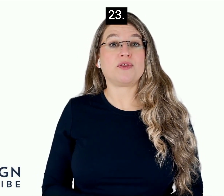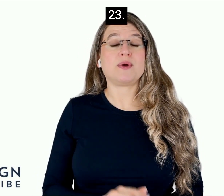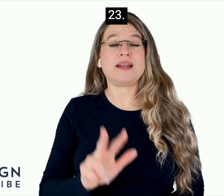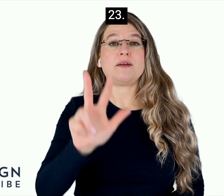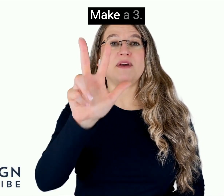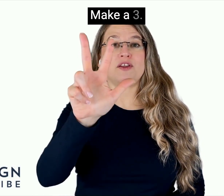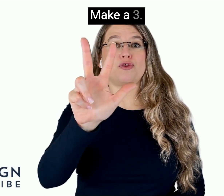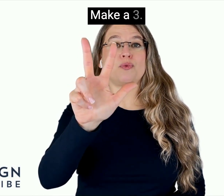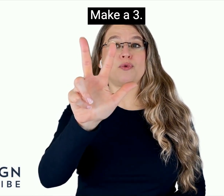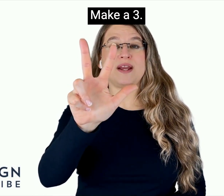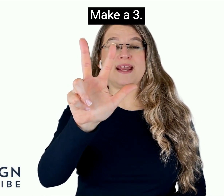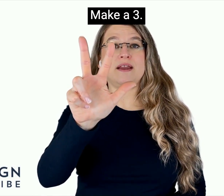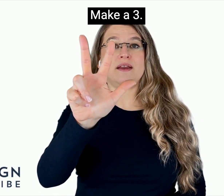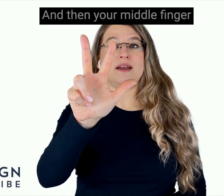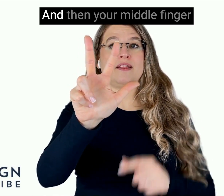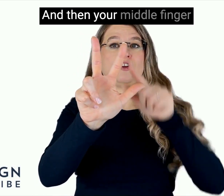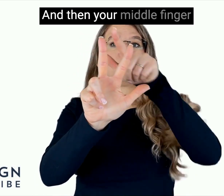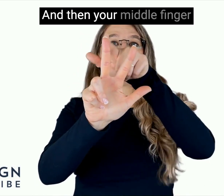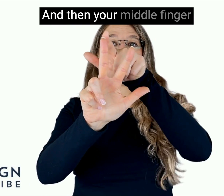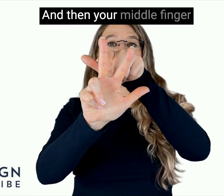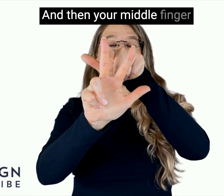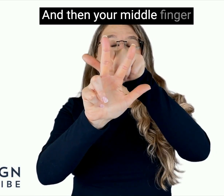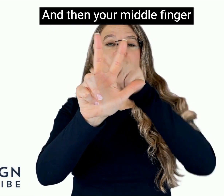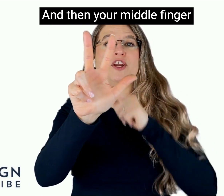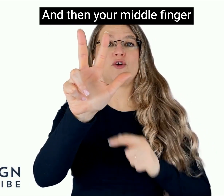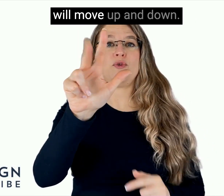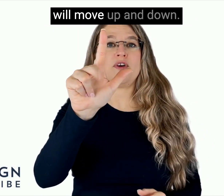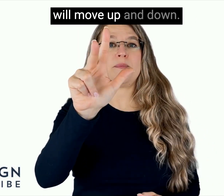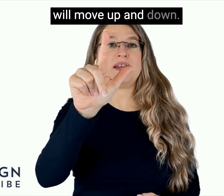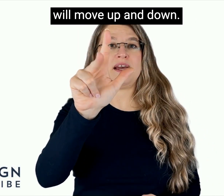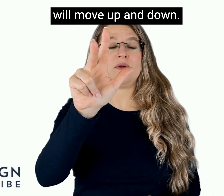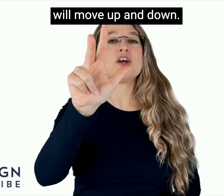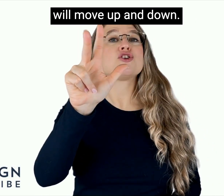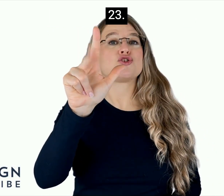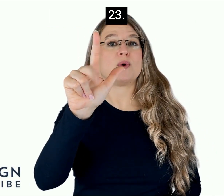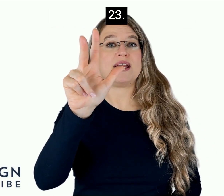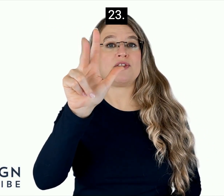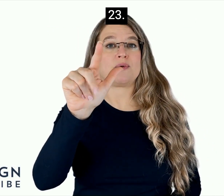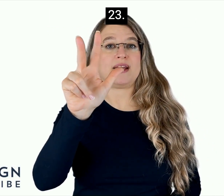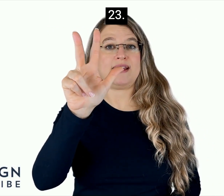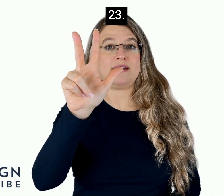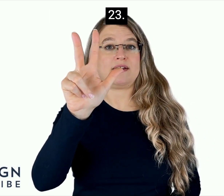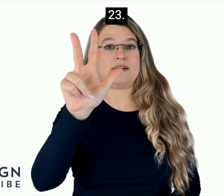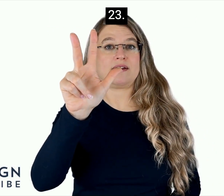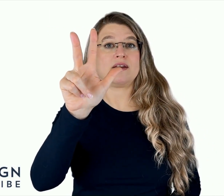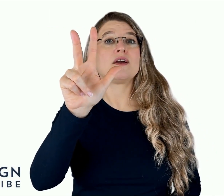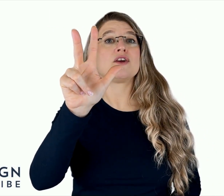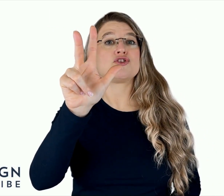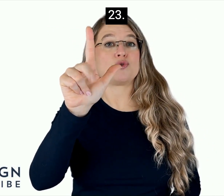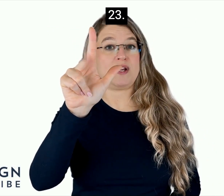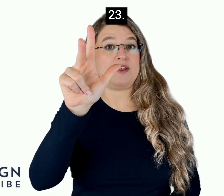23, make a 3, and then your middle finger will move up and down. 23.